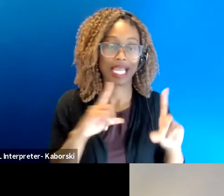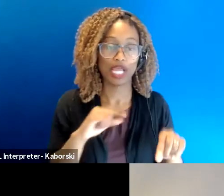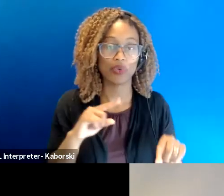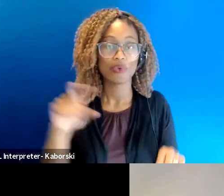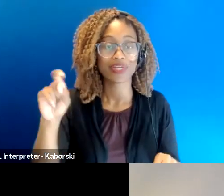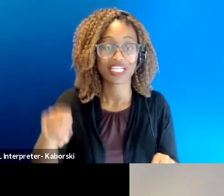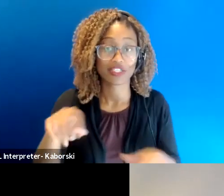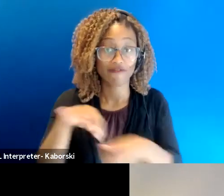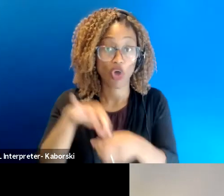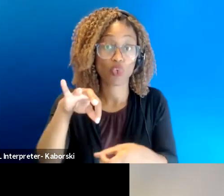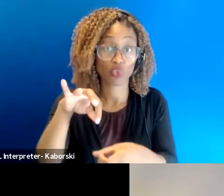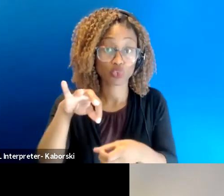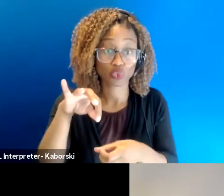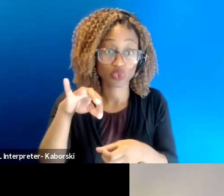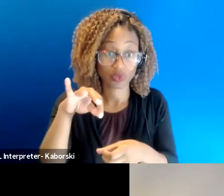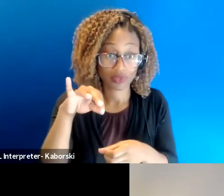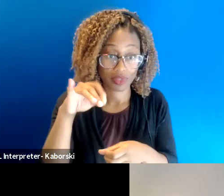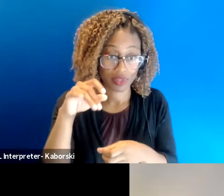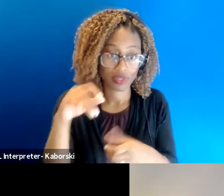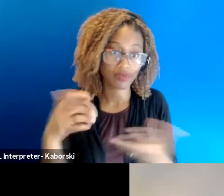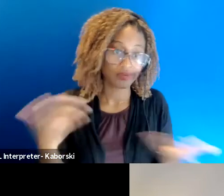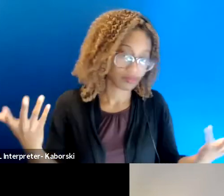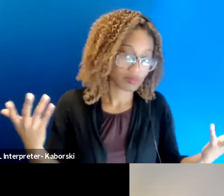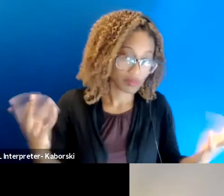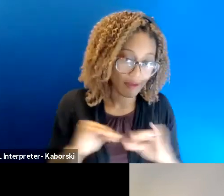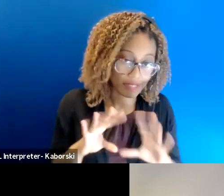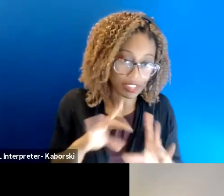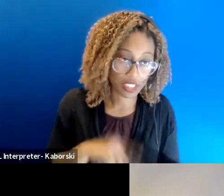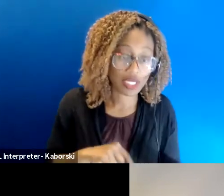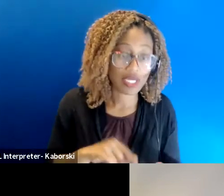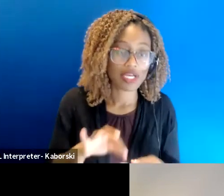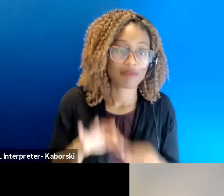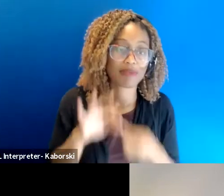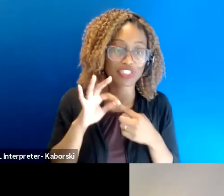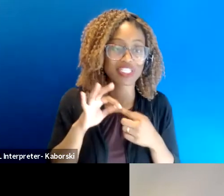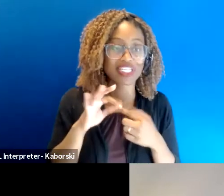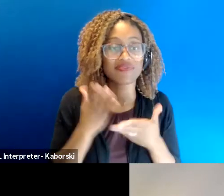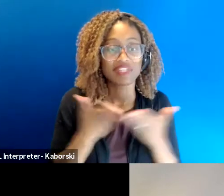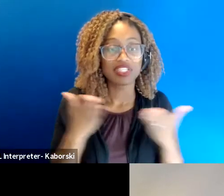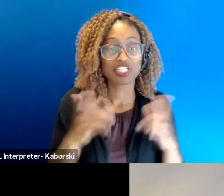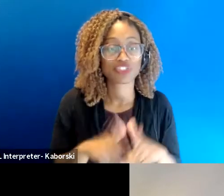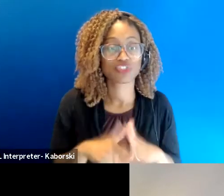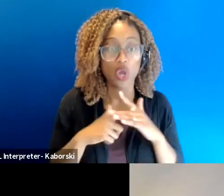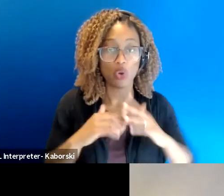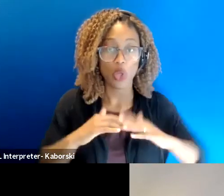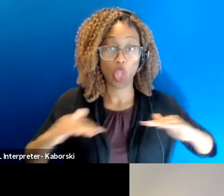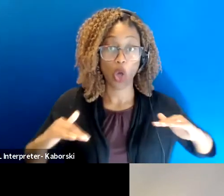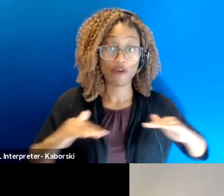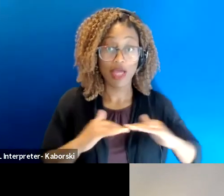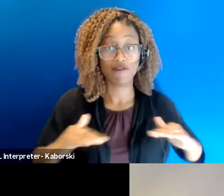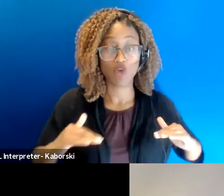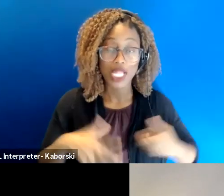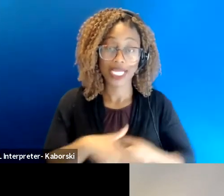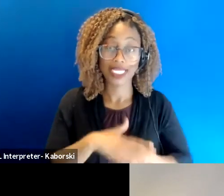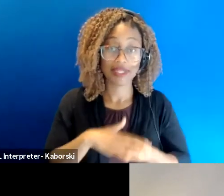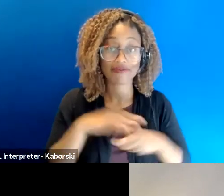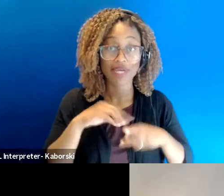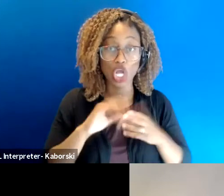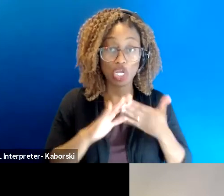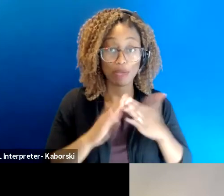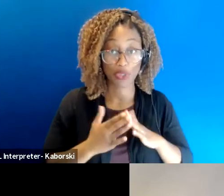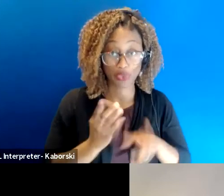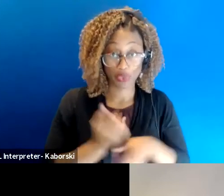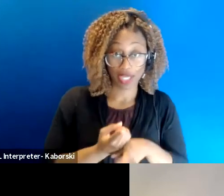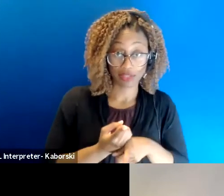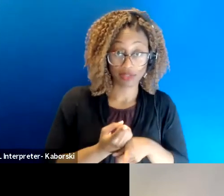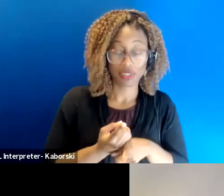to vote. We need, especially because these things start on a lower level within our communities. So